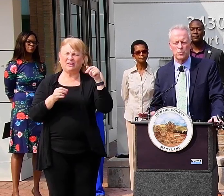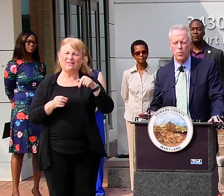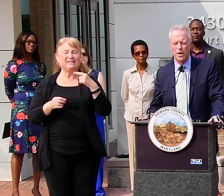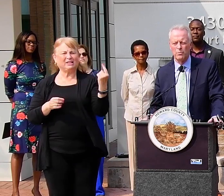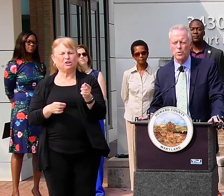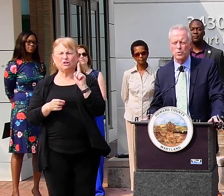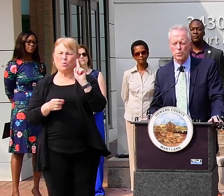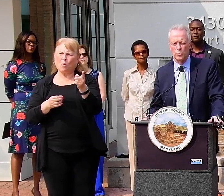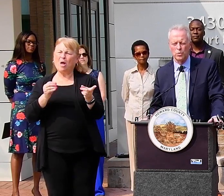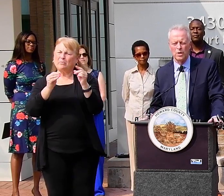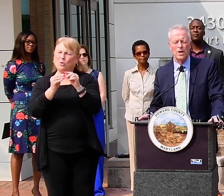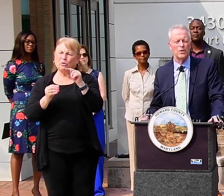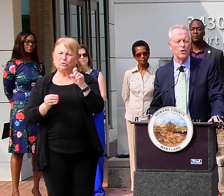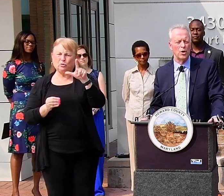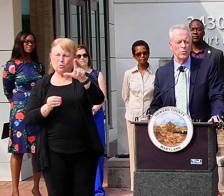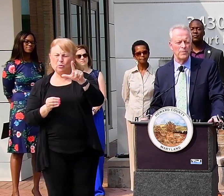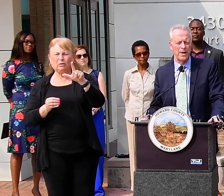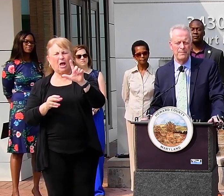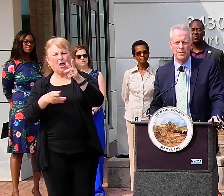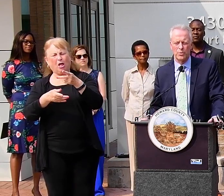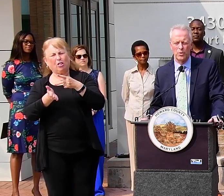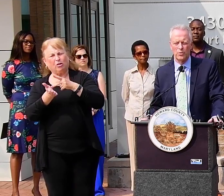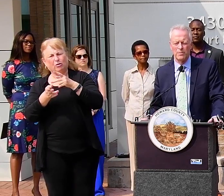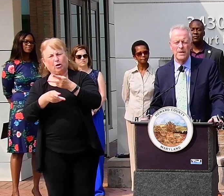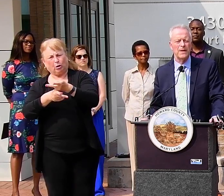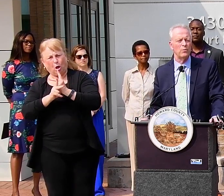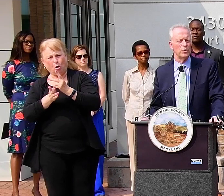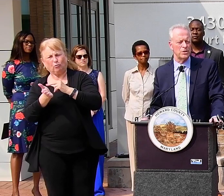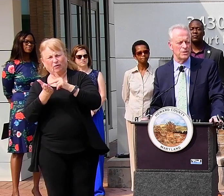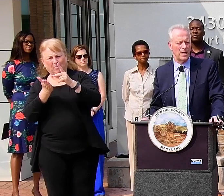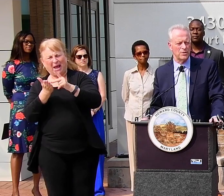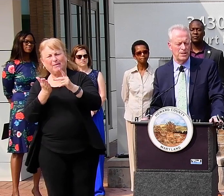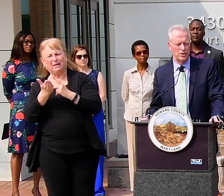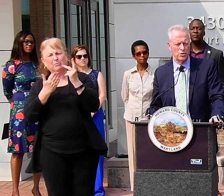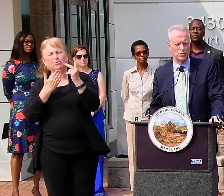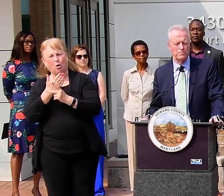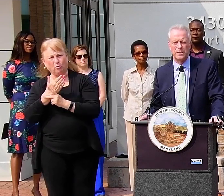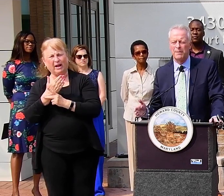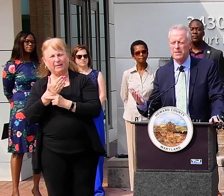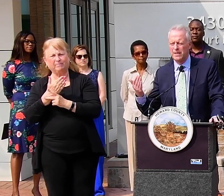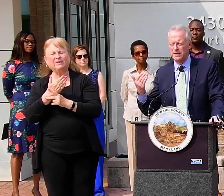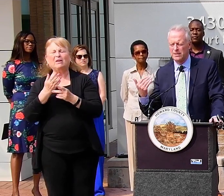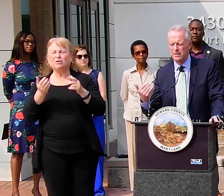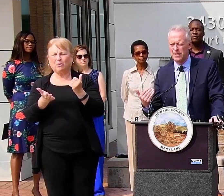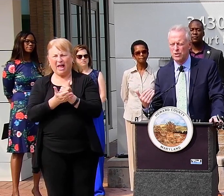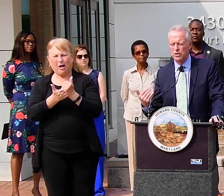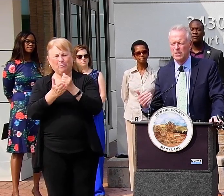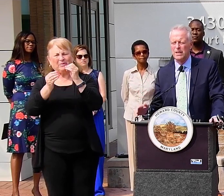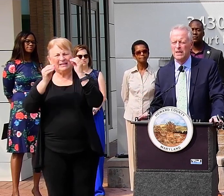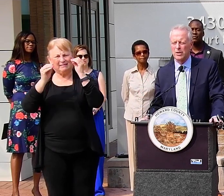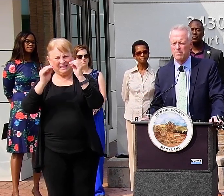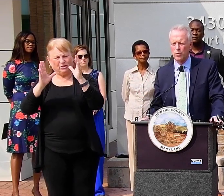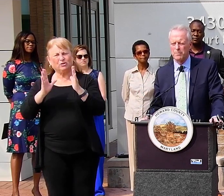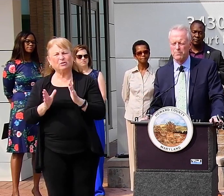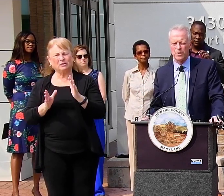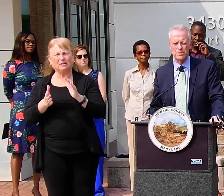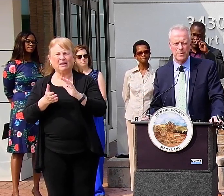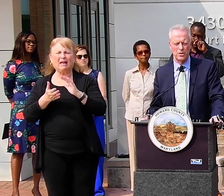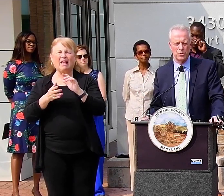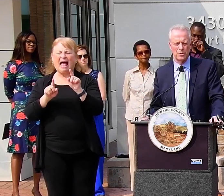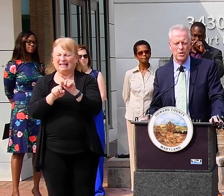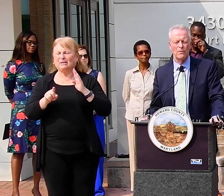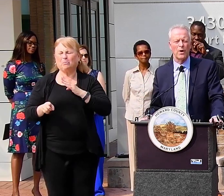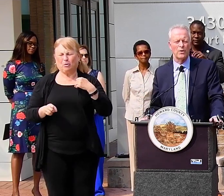is just one more tool, the loan repayment program, that will assist our teachers becoming that destination, as our board member